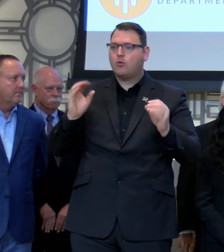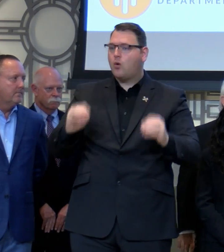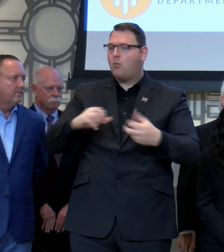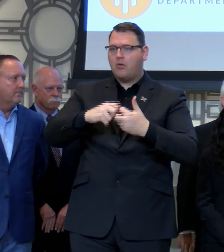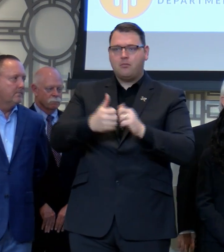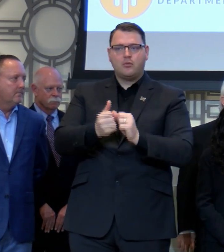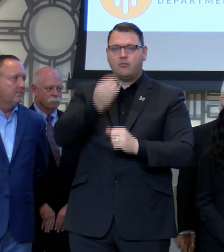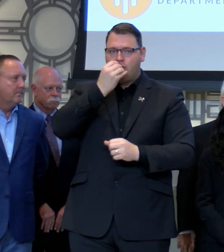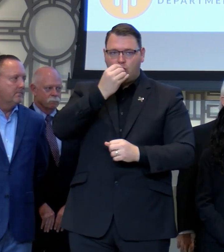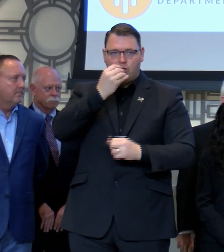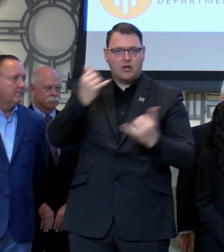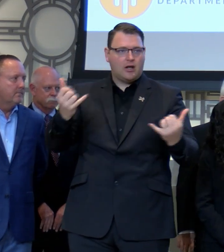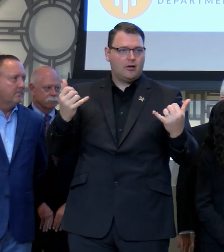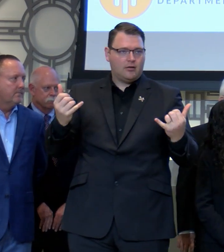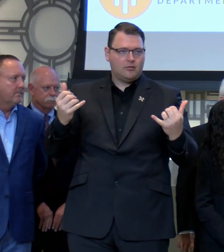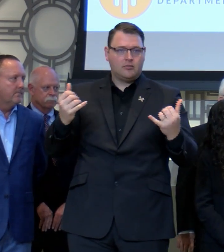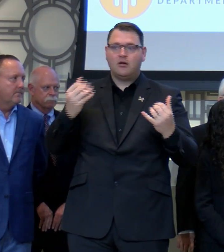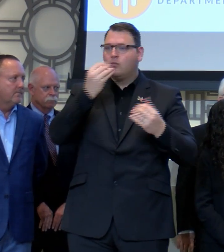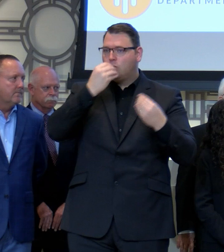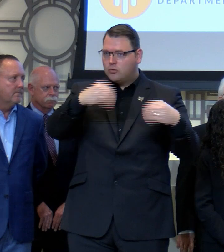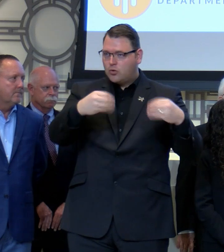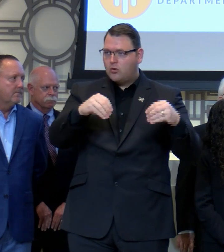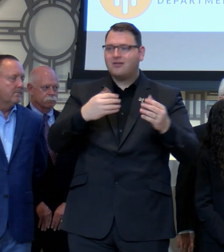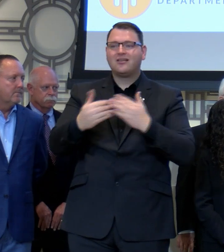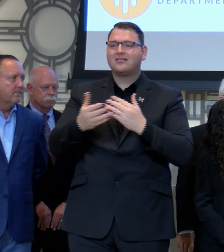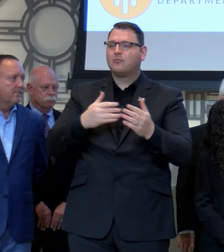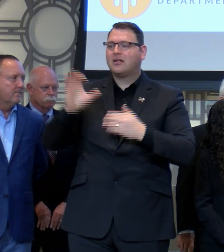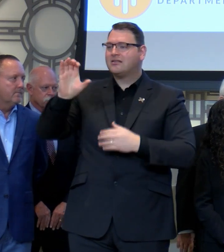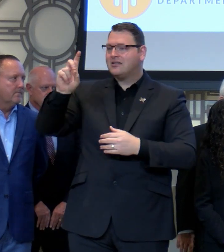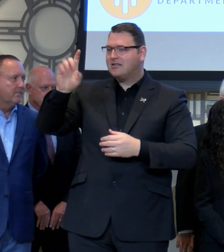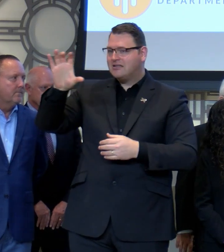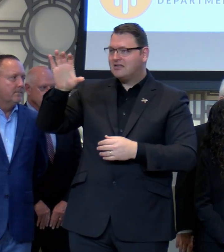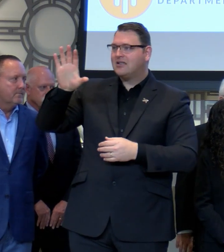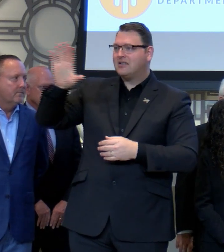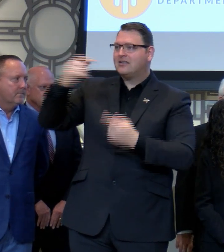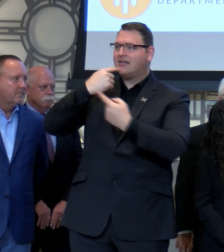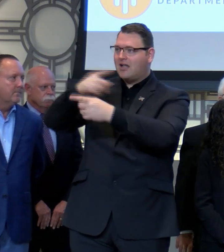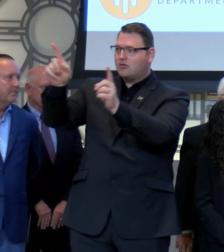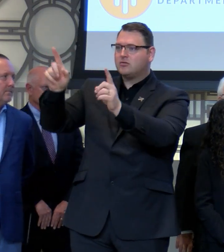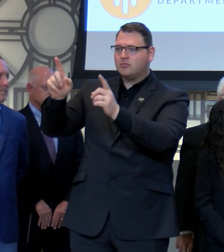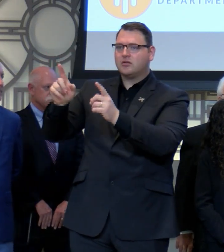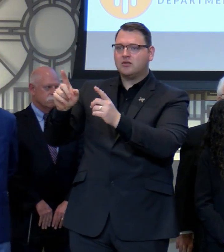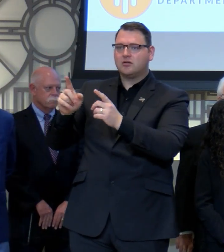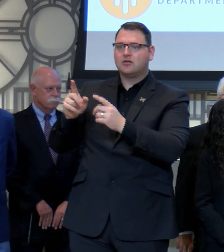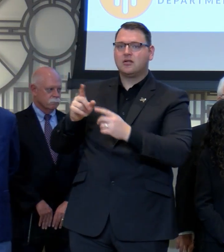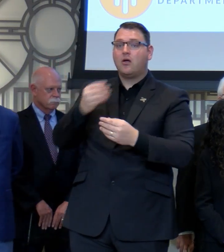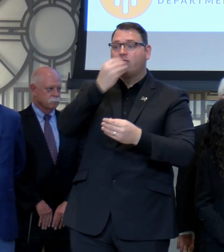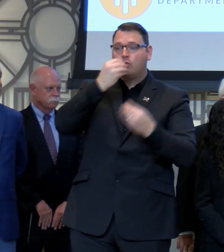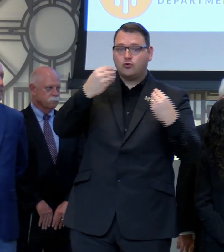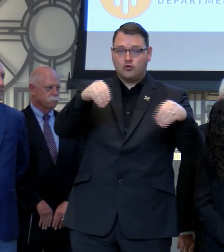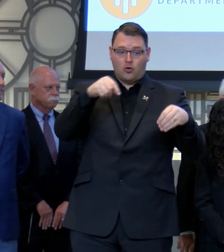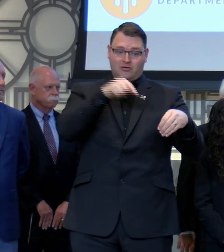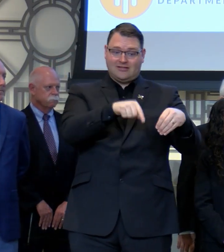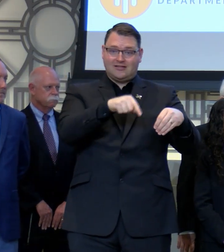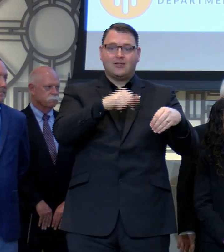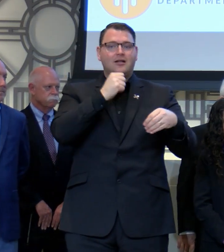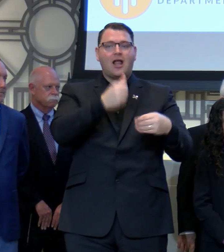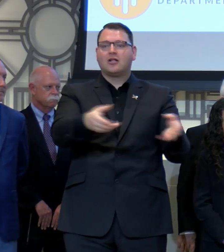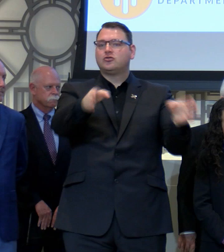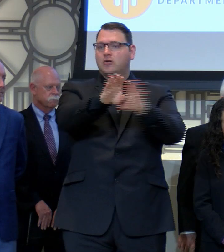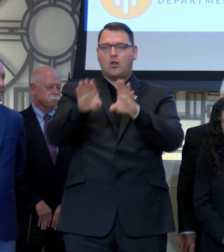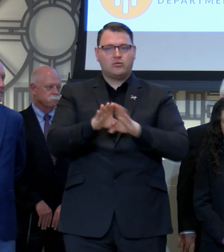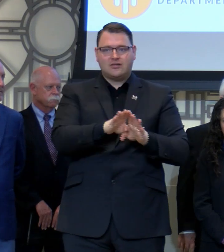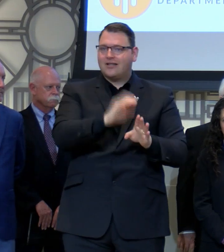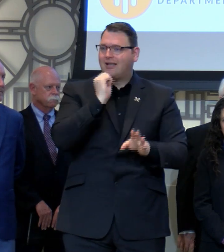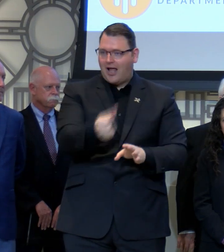chain. Stores, regardless of CDC's announcement, grocery stores are not shutting down.